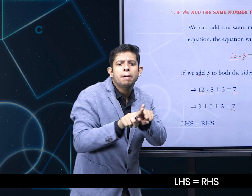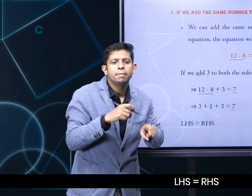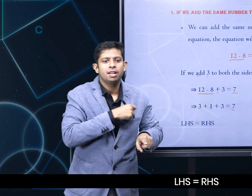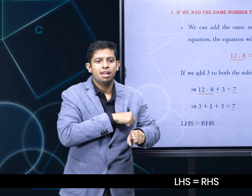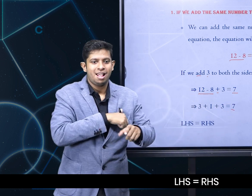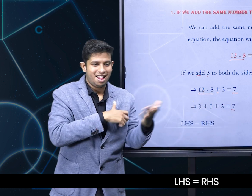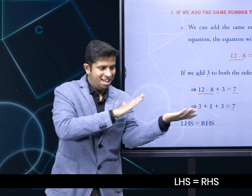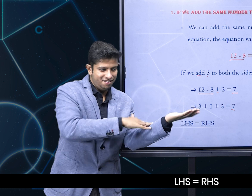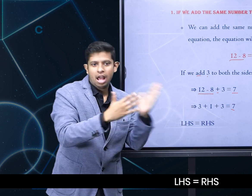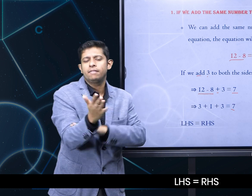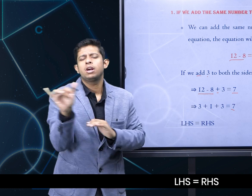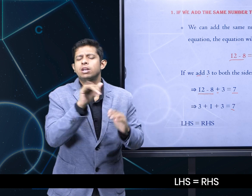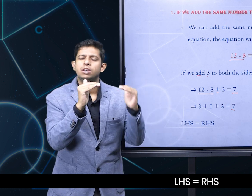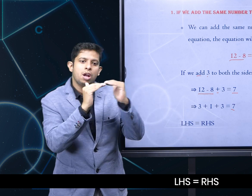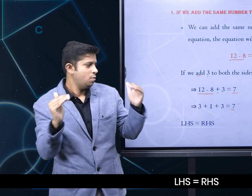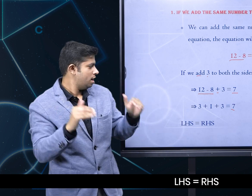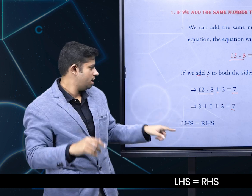LHS equals to RHS.